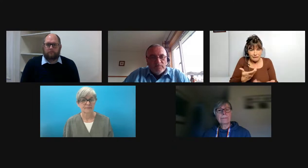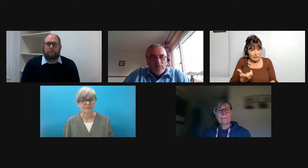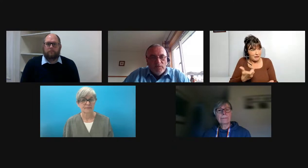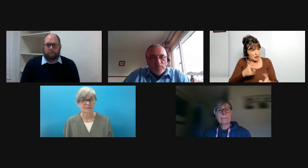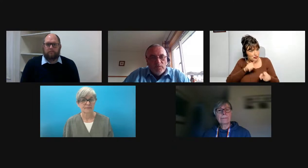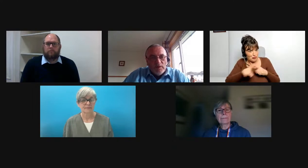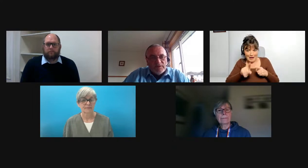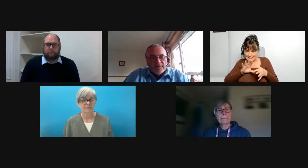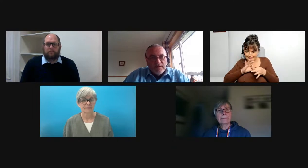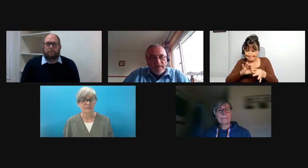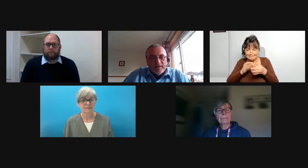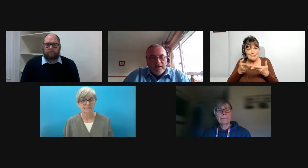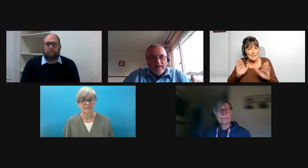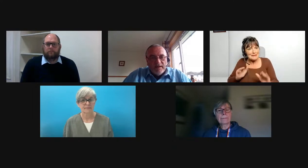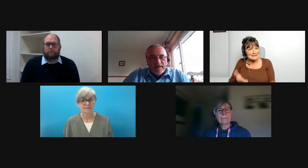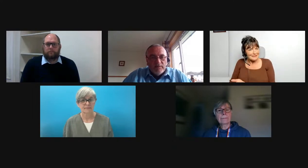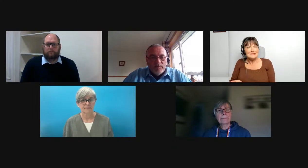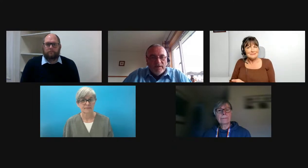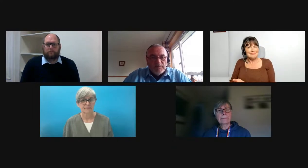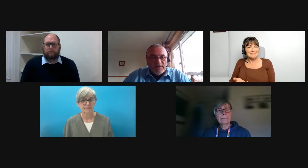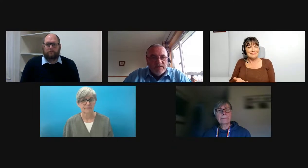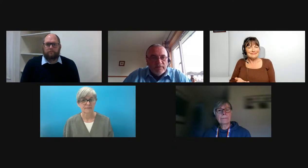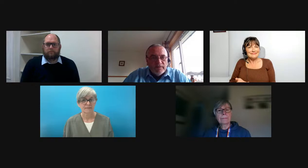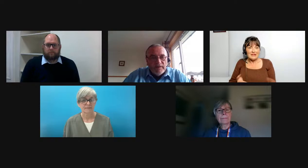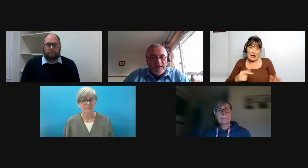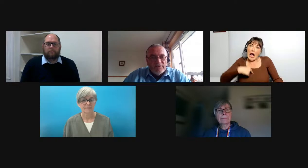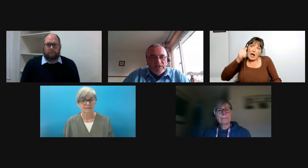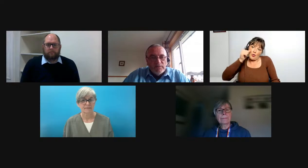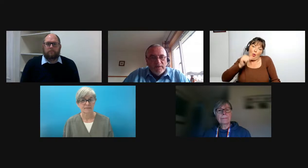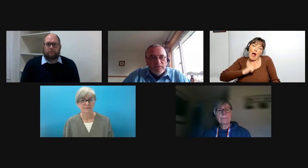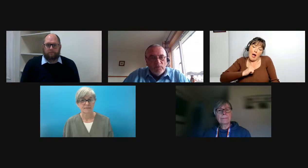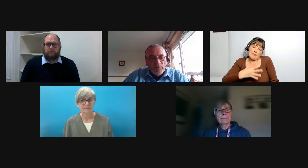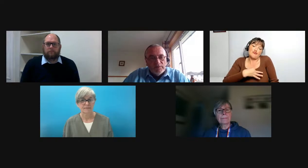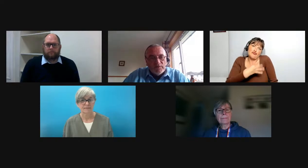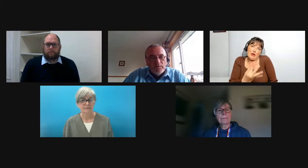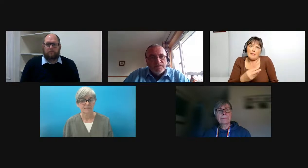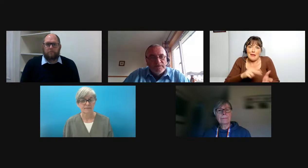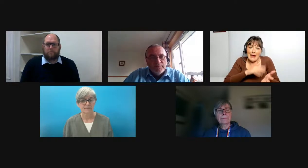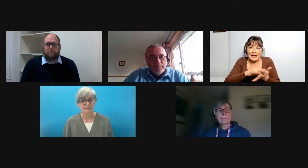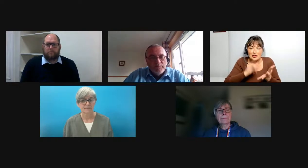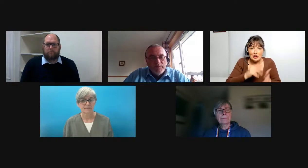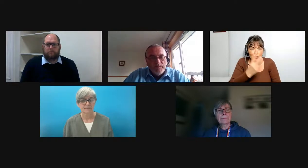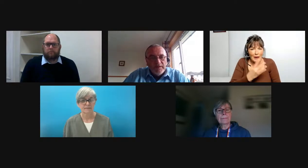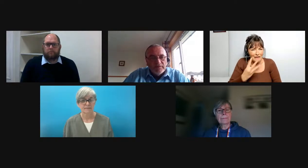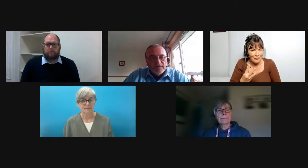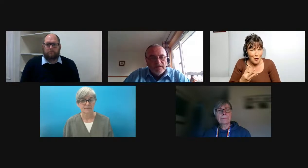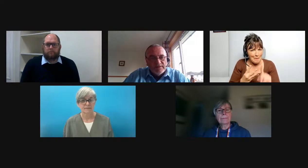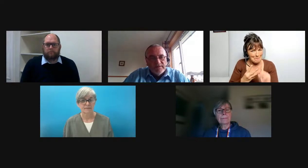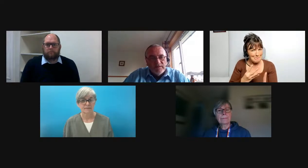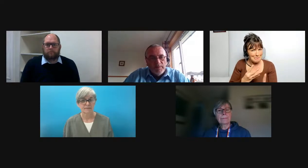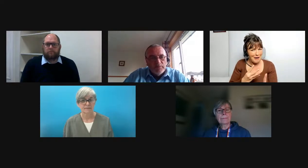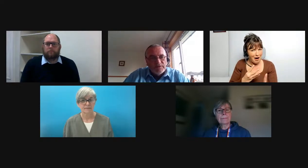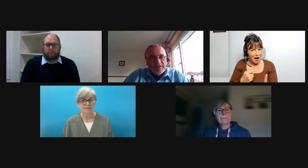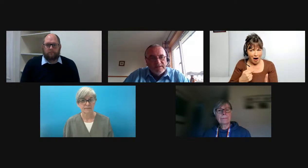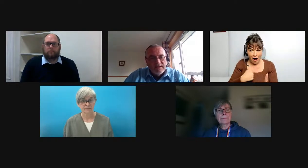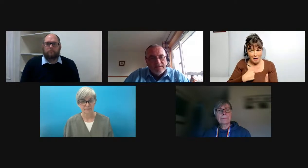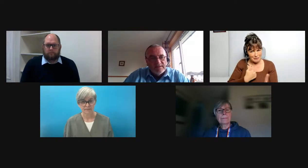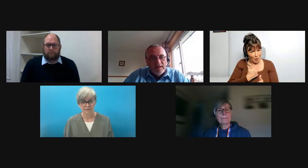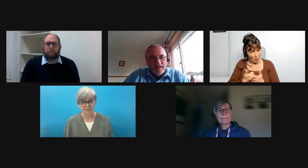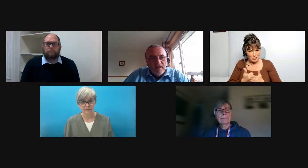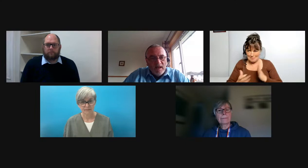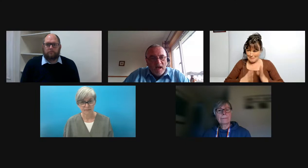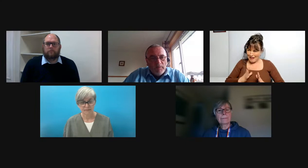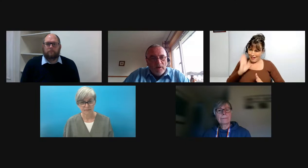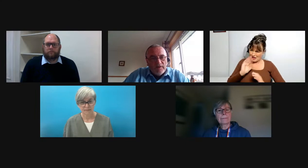And whilst I'm a representative of NHS 24, I was always prepared to listen to people's